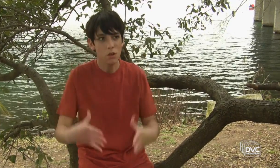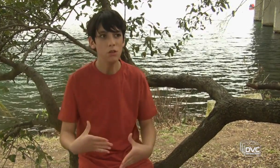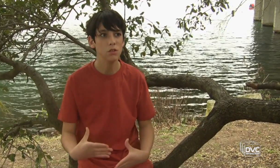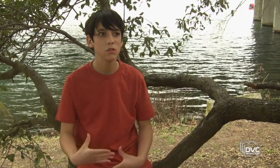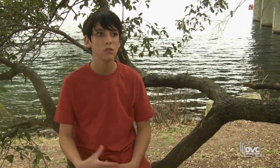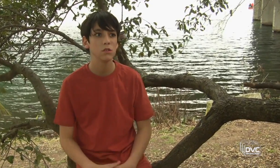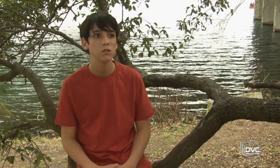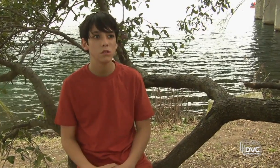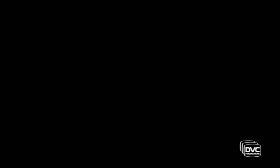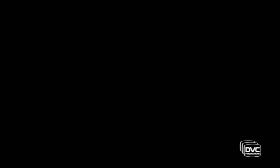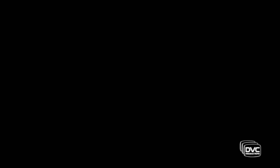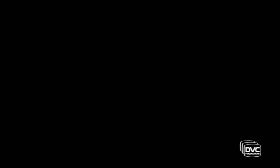teacher.